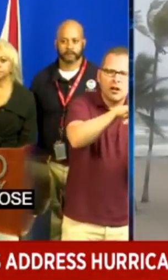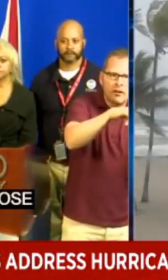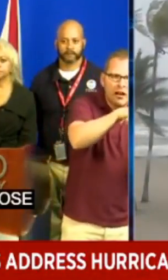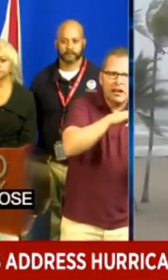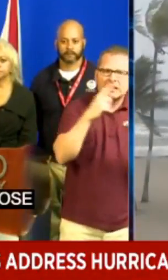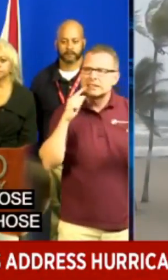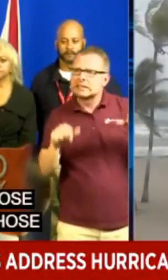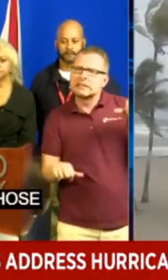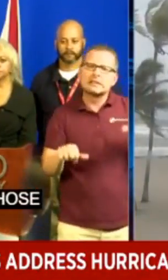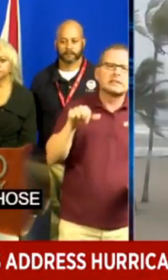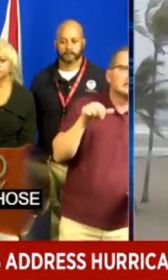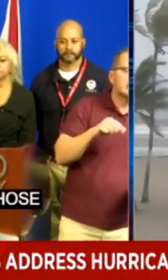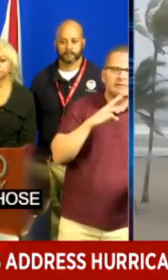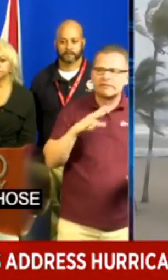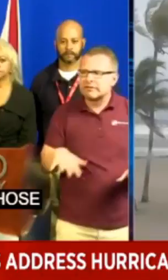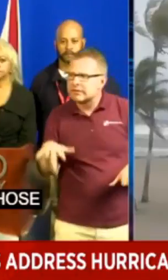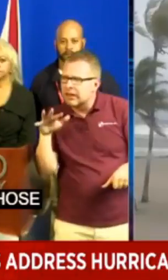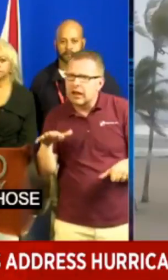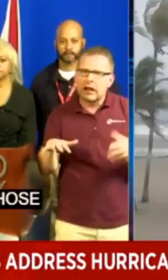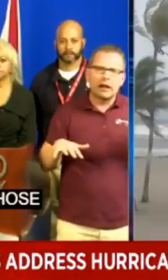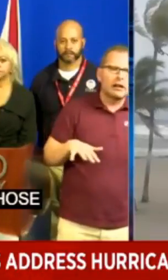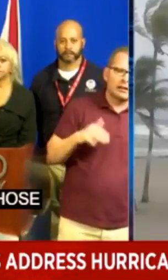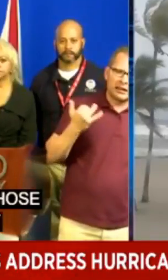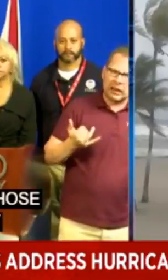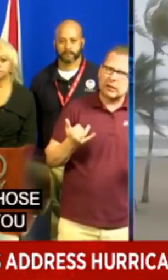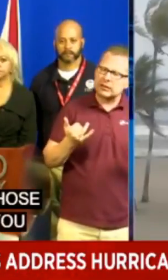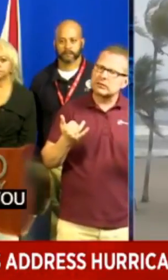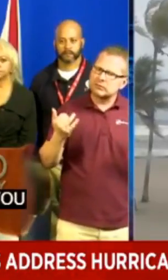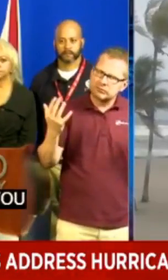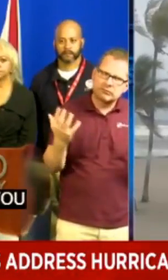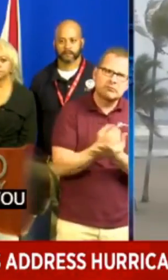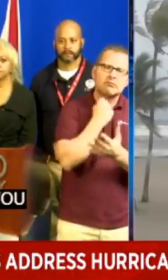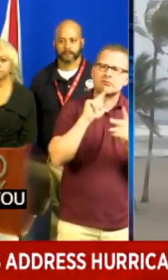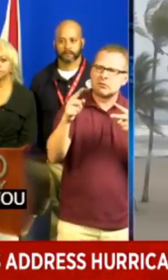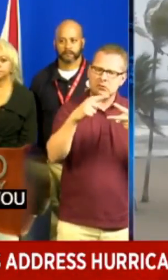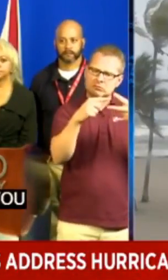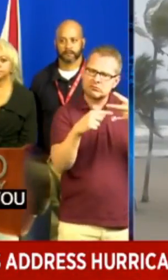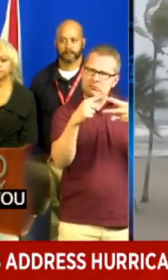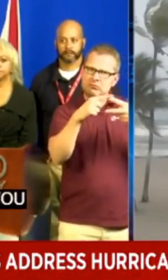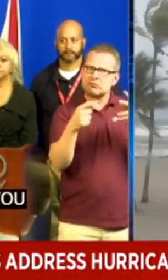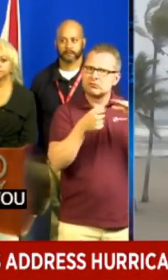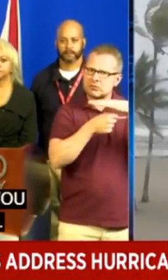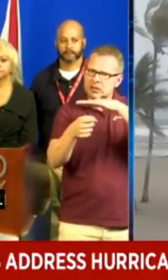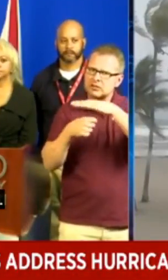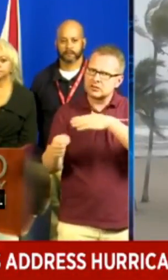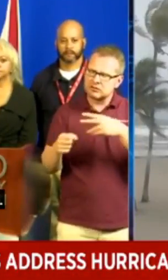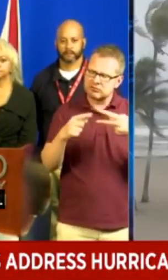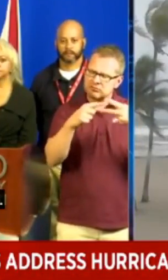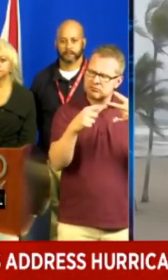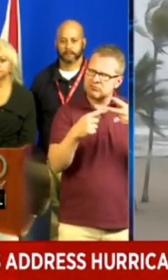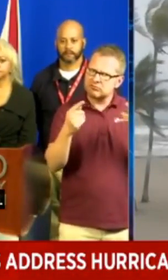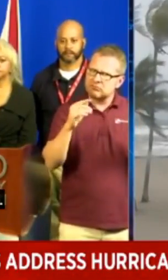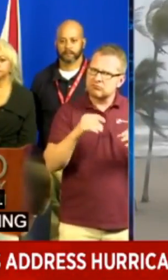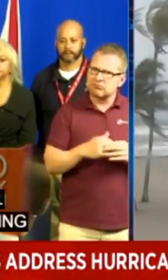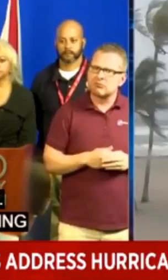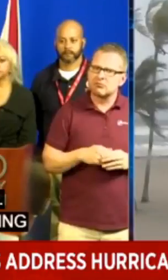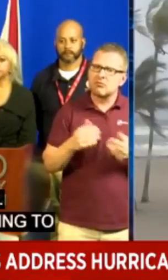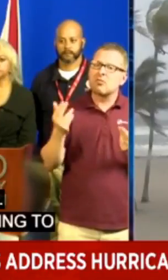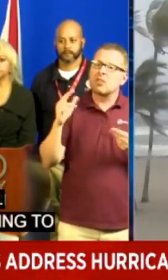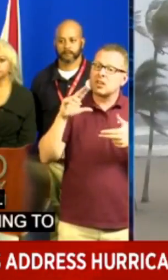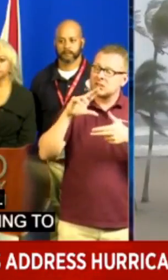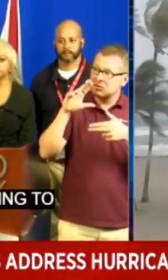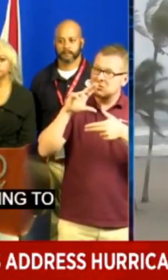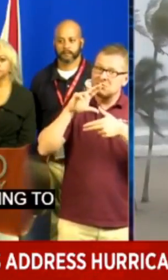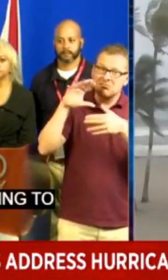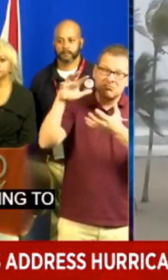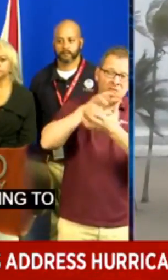consider right now evacuating to our shelter. This storm is going to hit us. It may not hit us as hard as we'd expected initially,